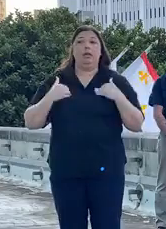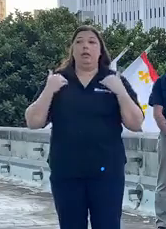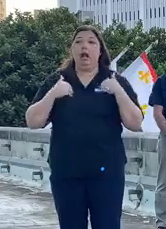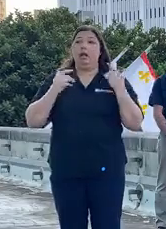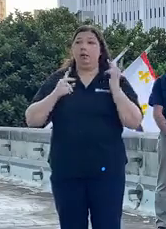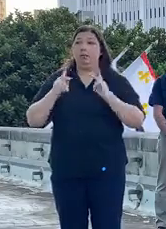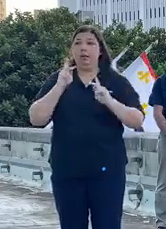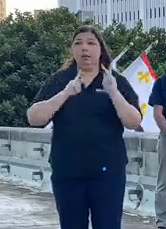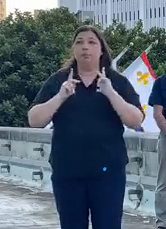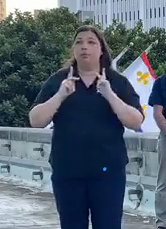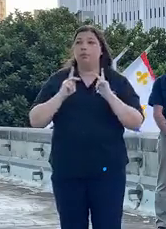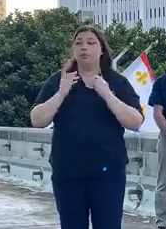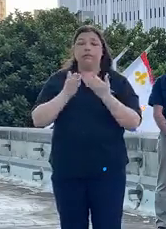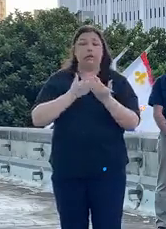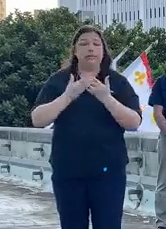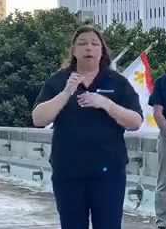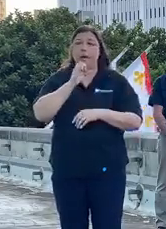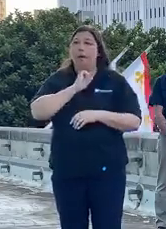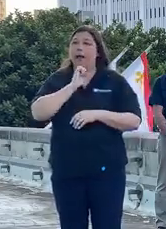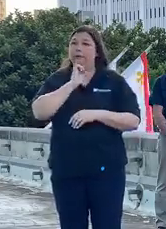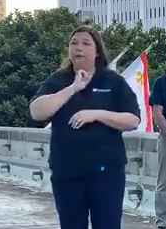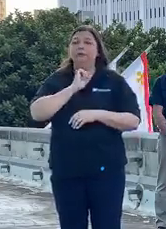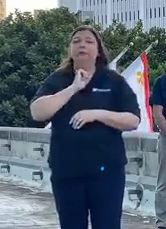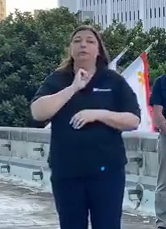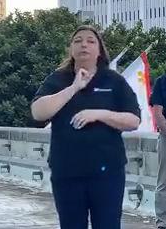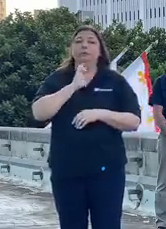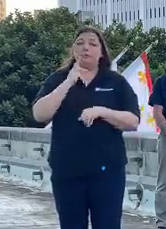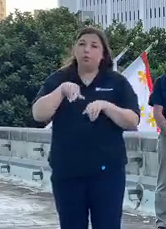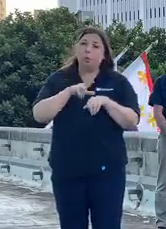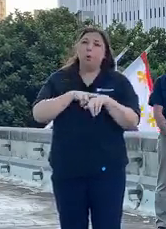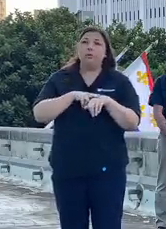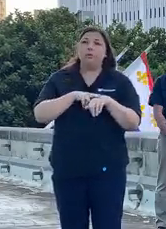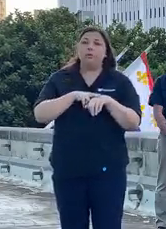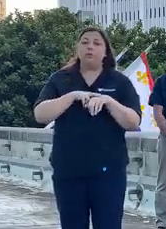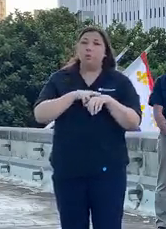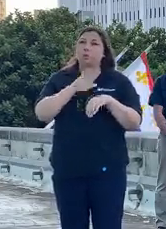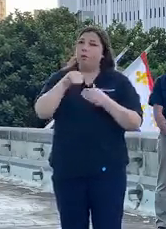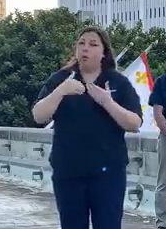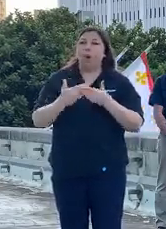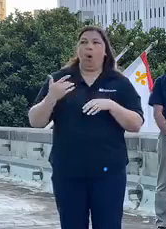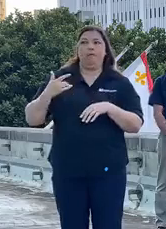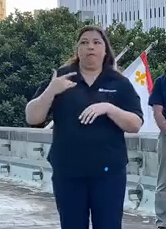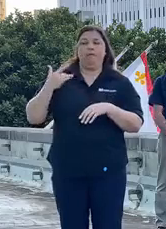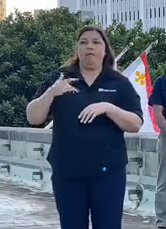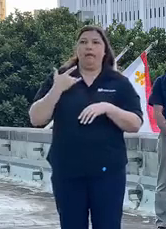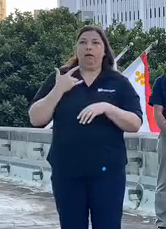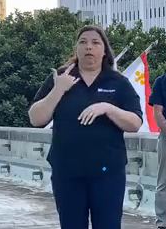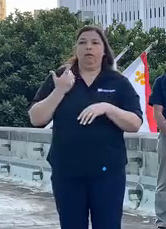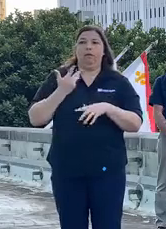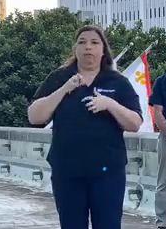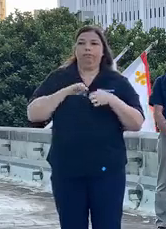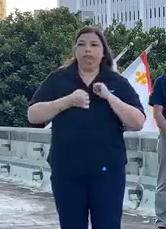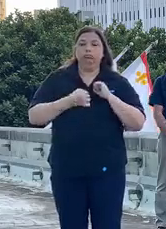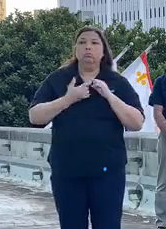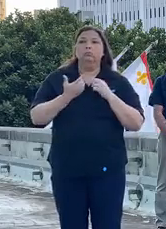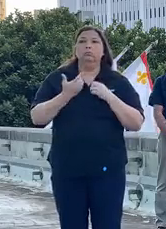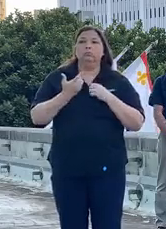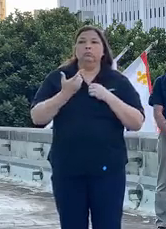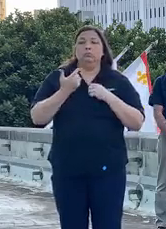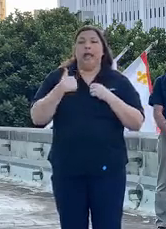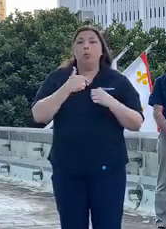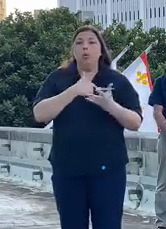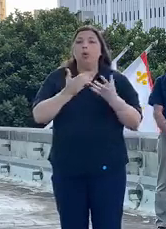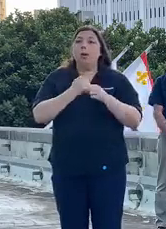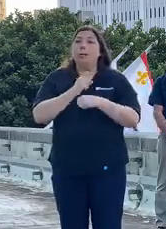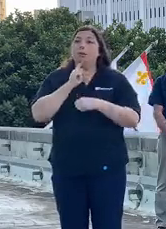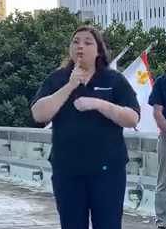people of all ages. And of course, it's being felt throughout all of our households. And we're wanting